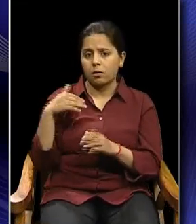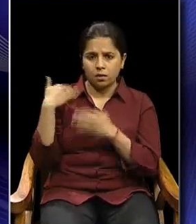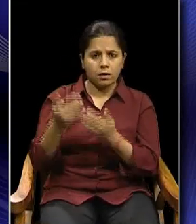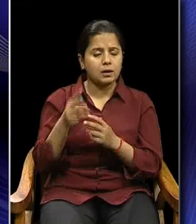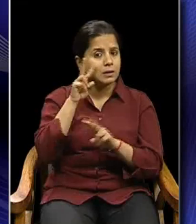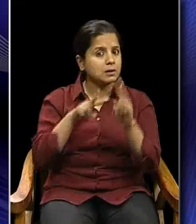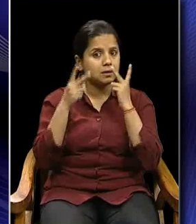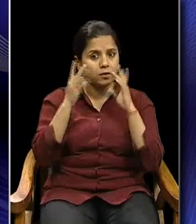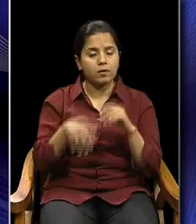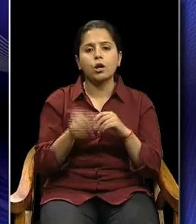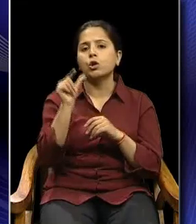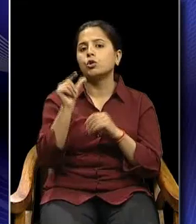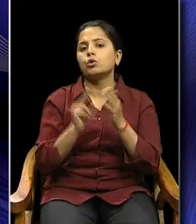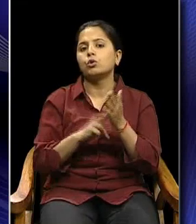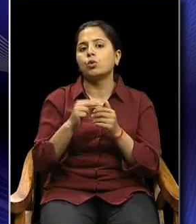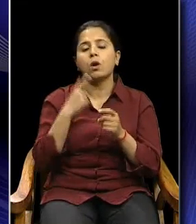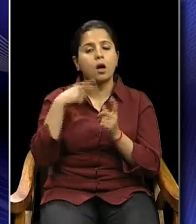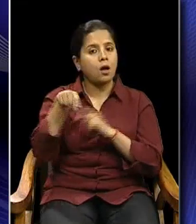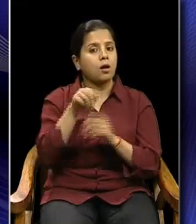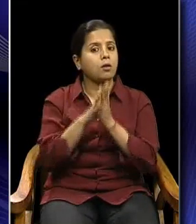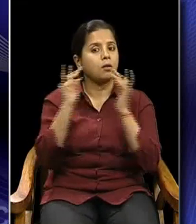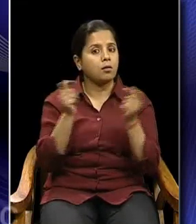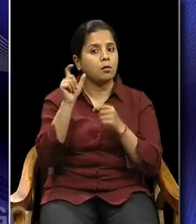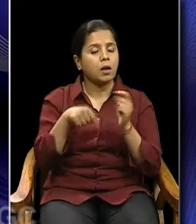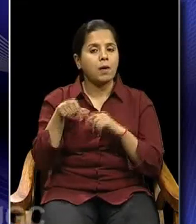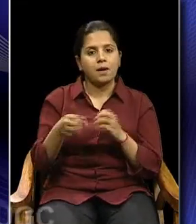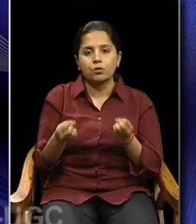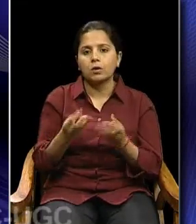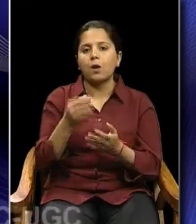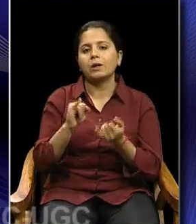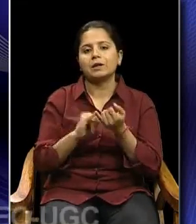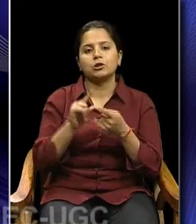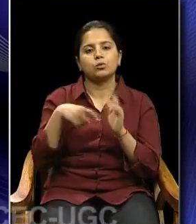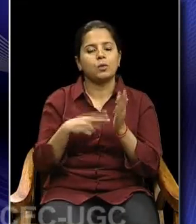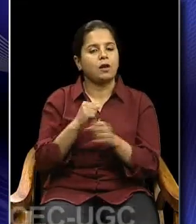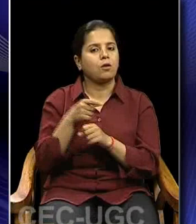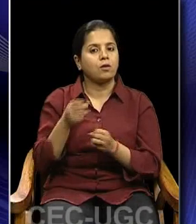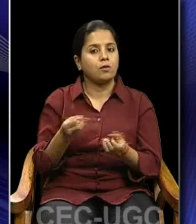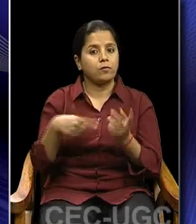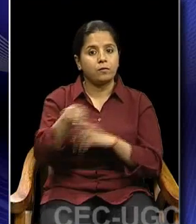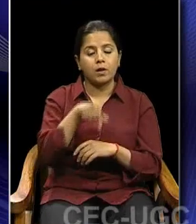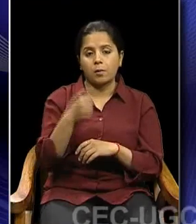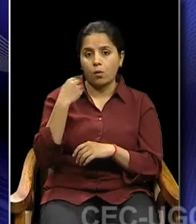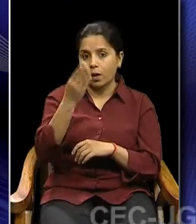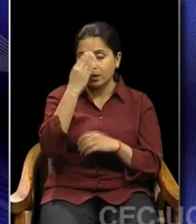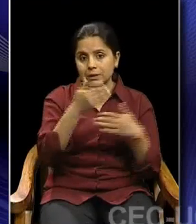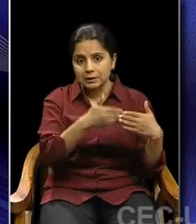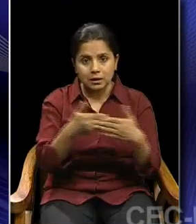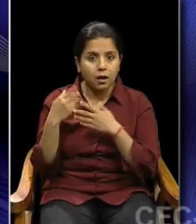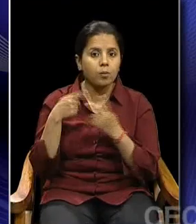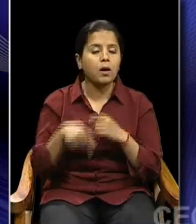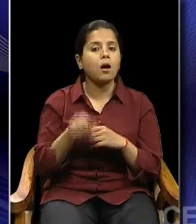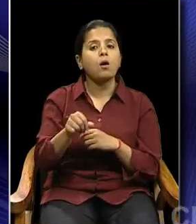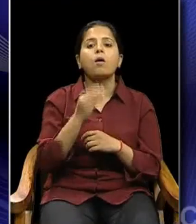observed as an Iranian national festival celebrating the arrival of spring. And Nowruz survived the advent of Islam and continued at